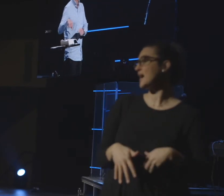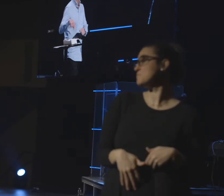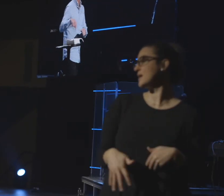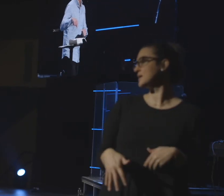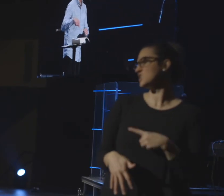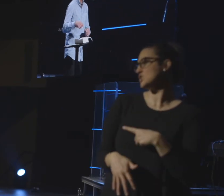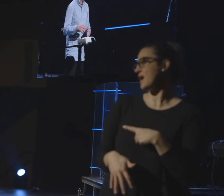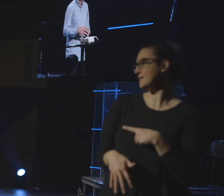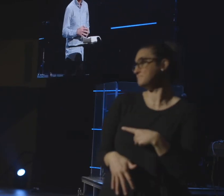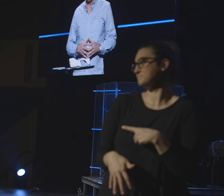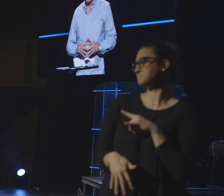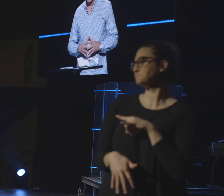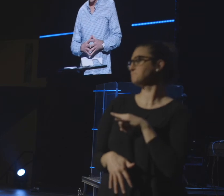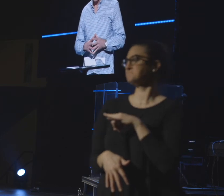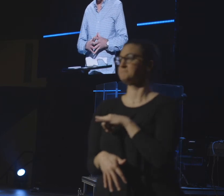this chapter